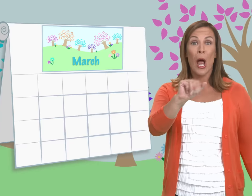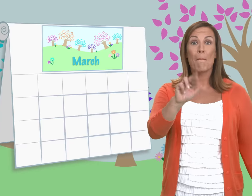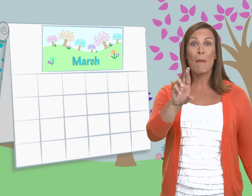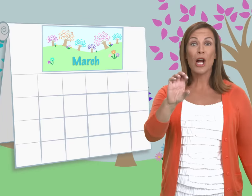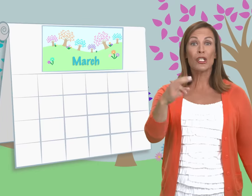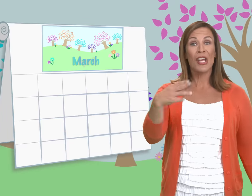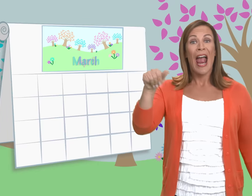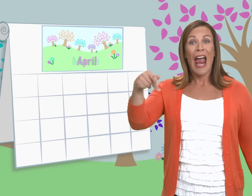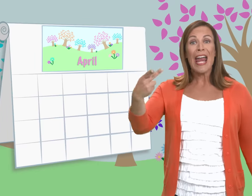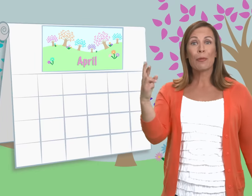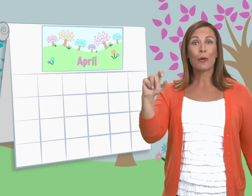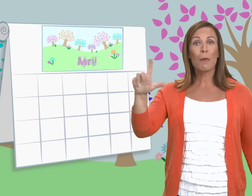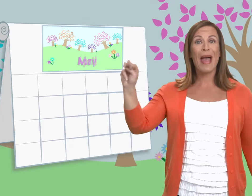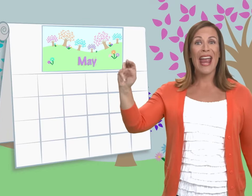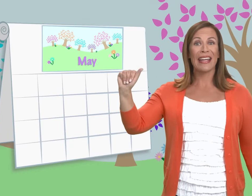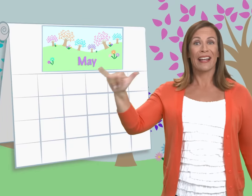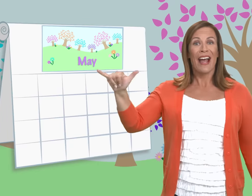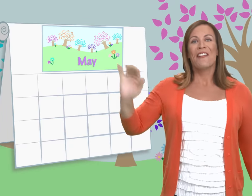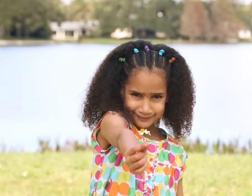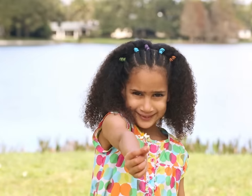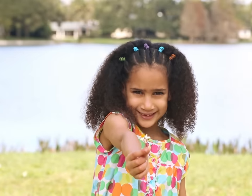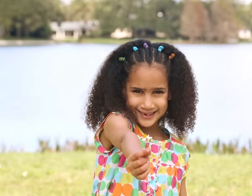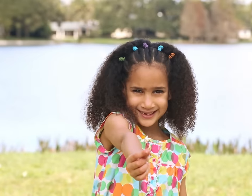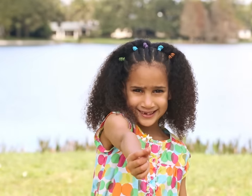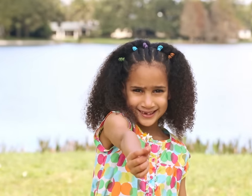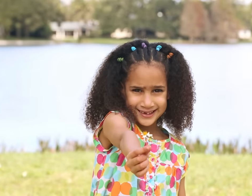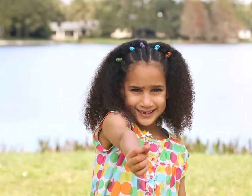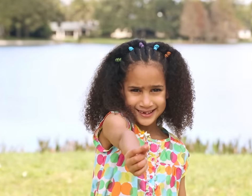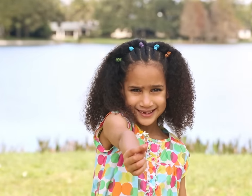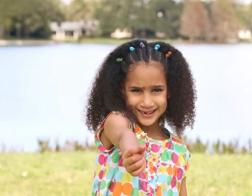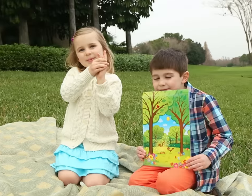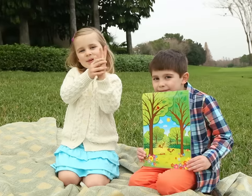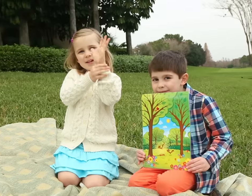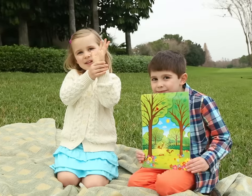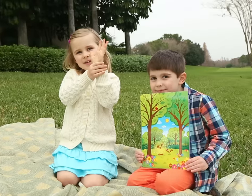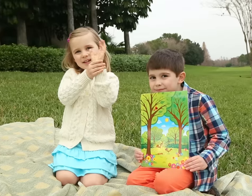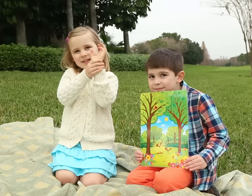March, April, May. Flowers on their way.